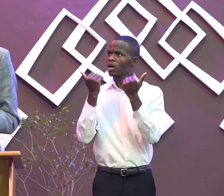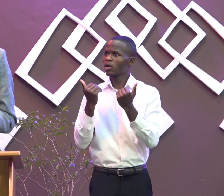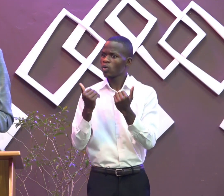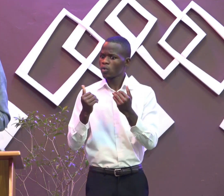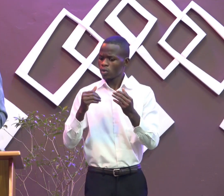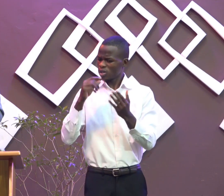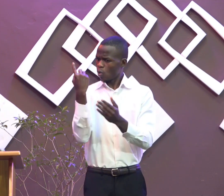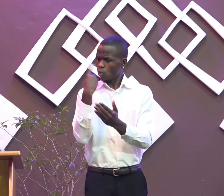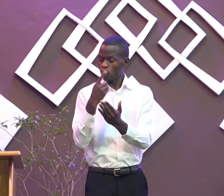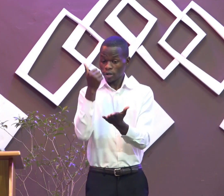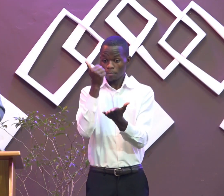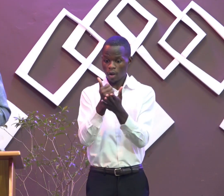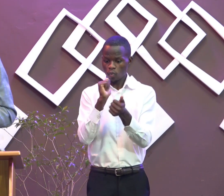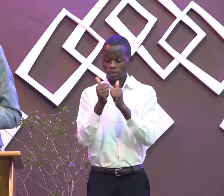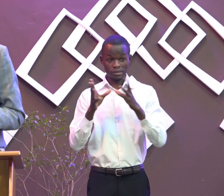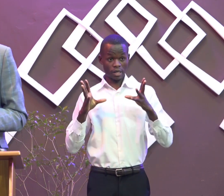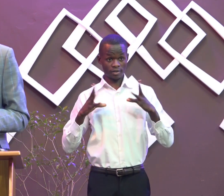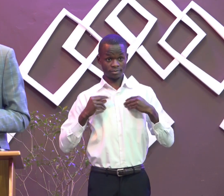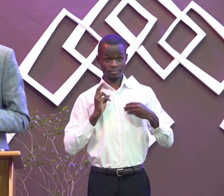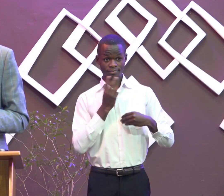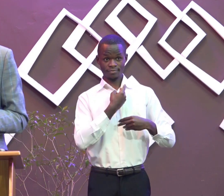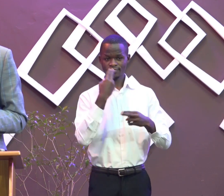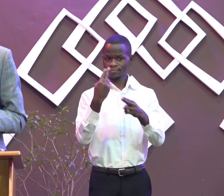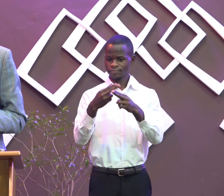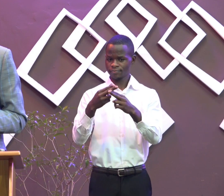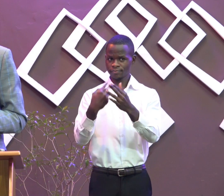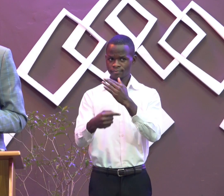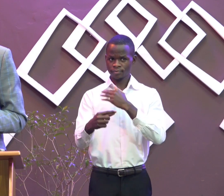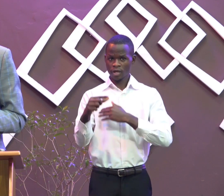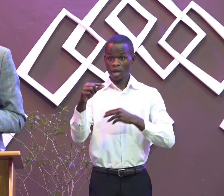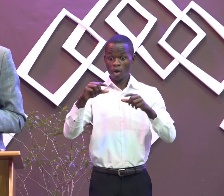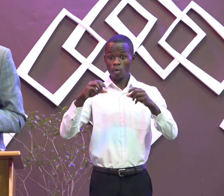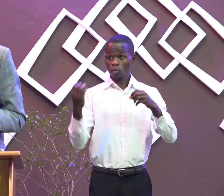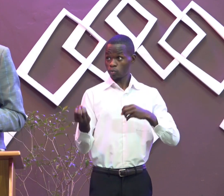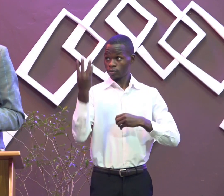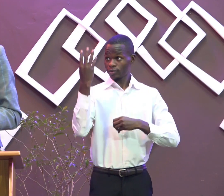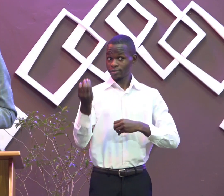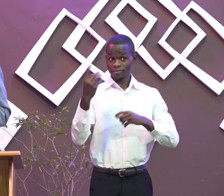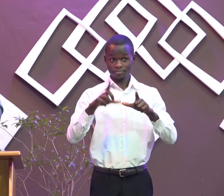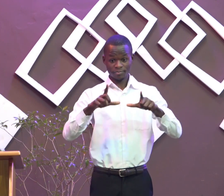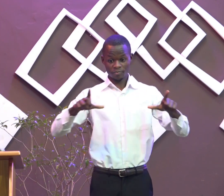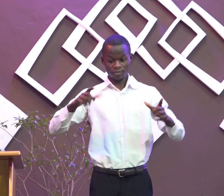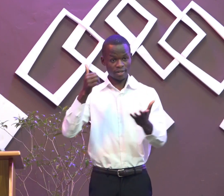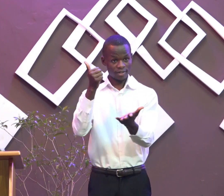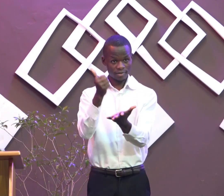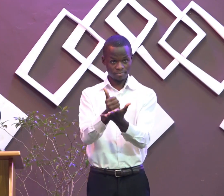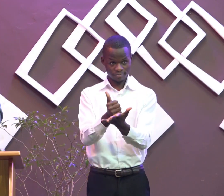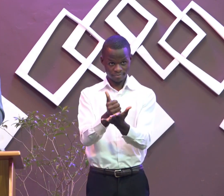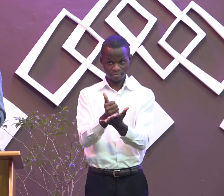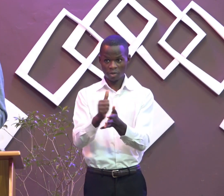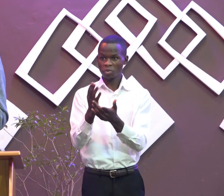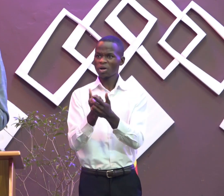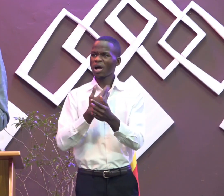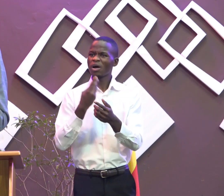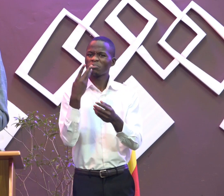Greenland. At that time, even being accepted to open up an account in the bank was so hard because we didn't have